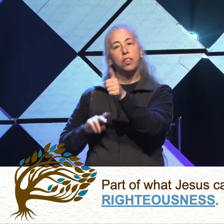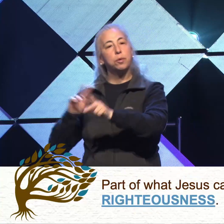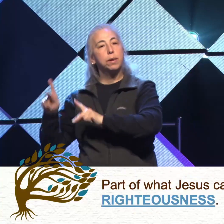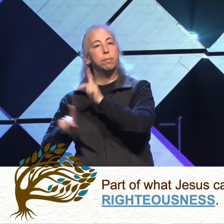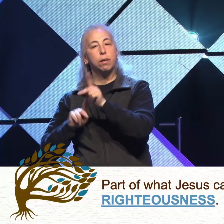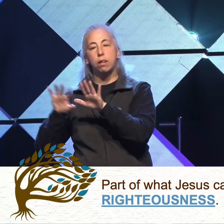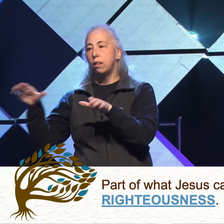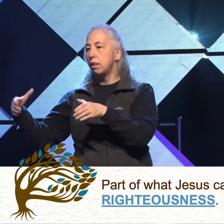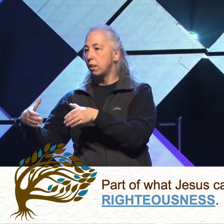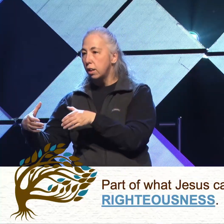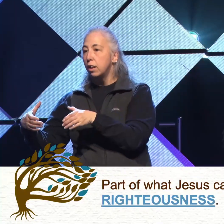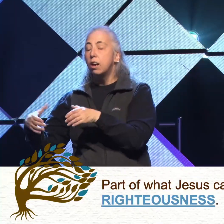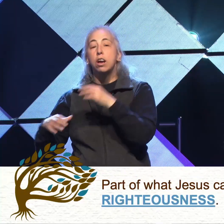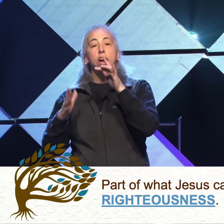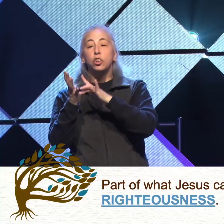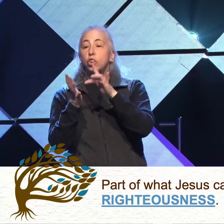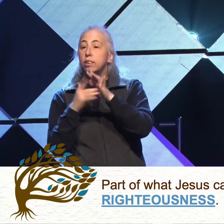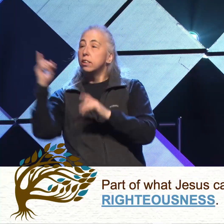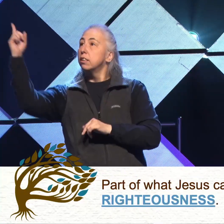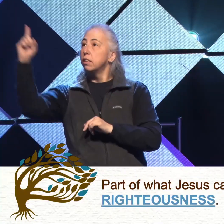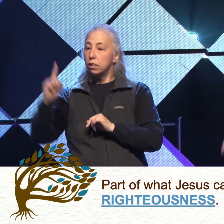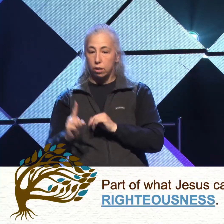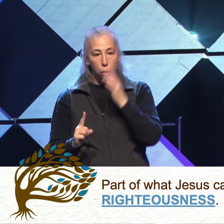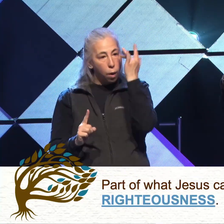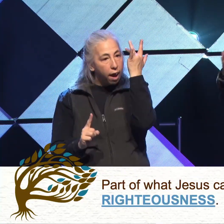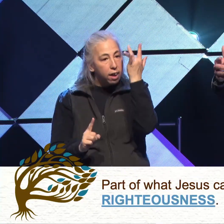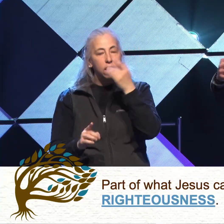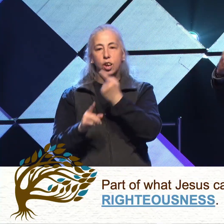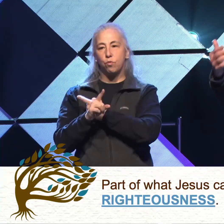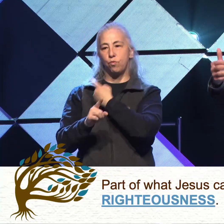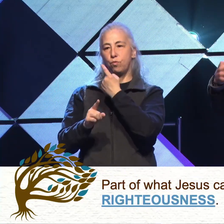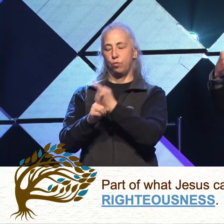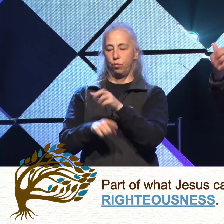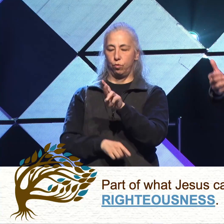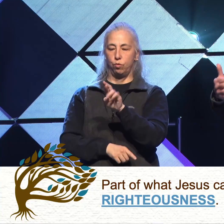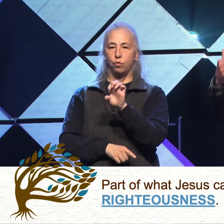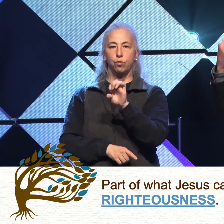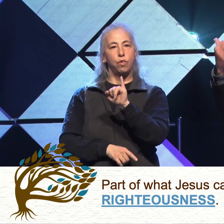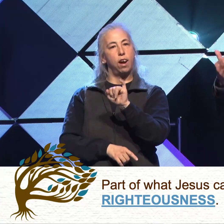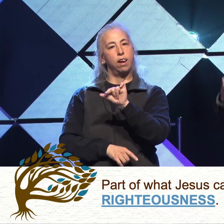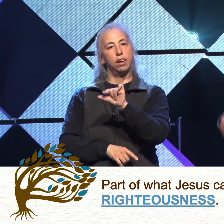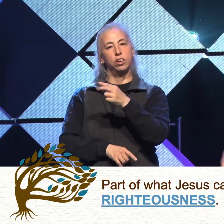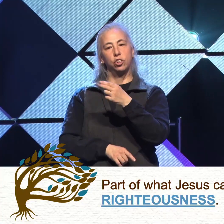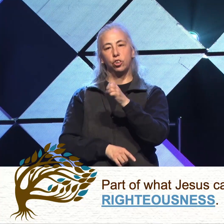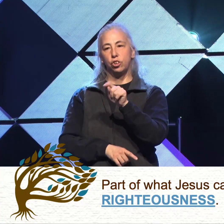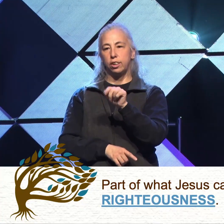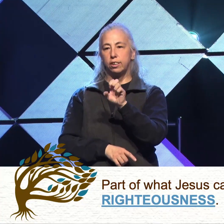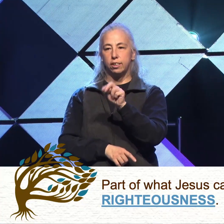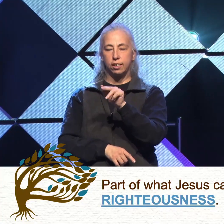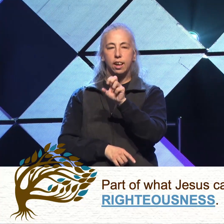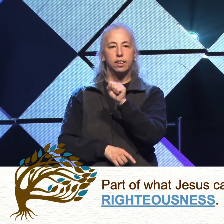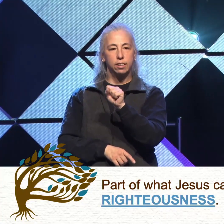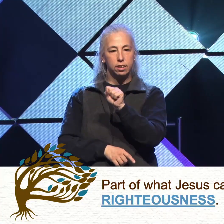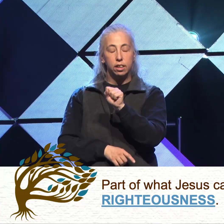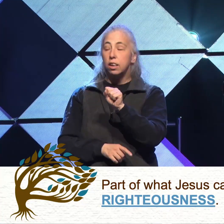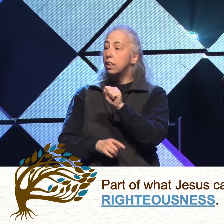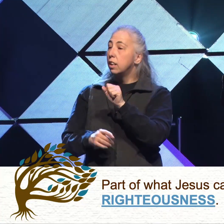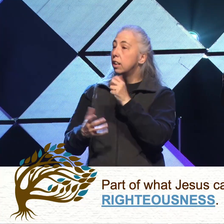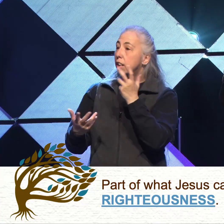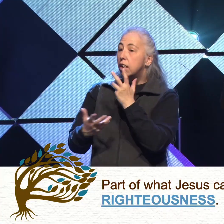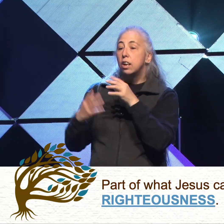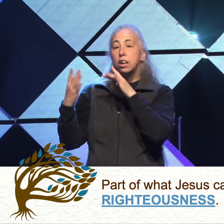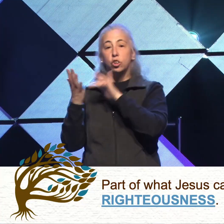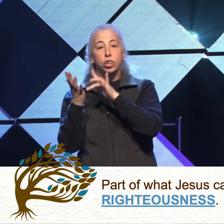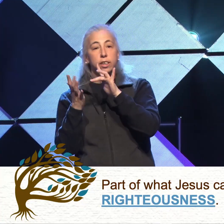redefine what righteousness is all about. Righteousness, as Jesus taught it and modeled it, it was a